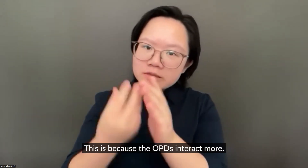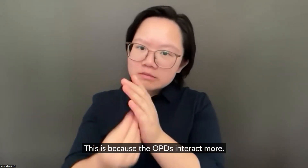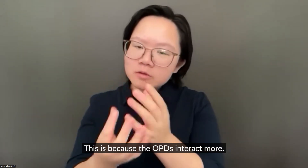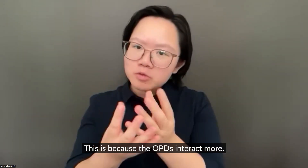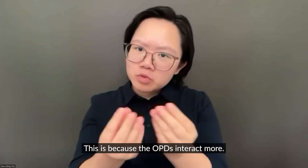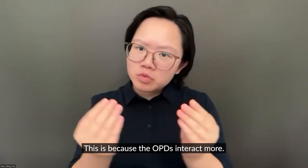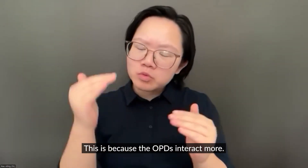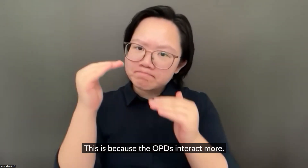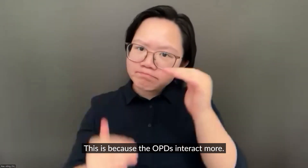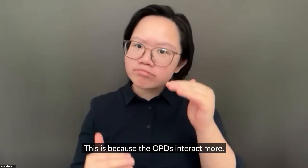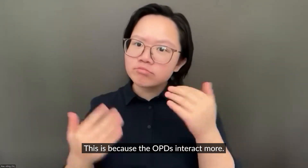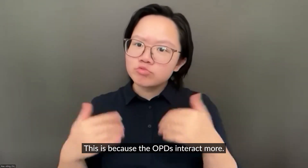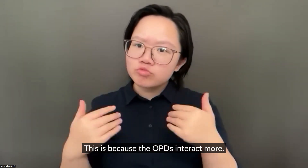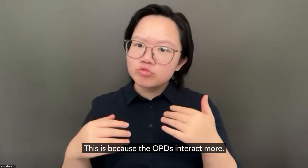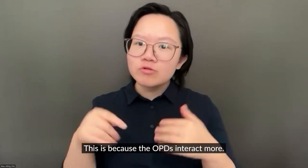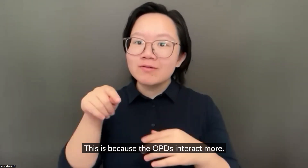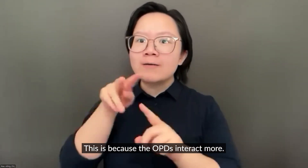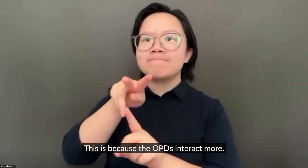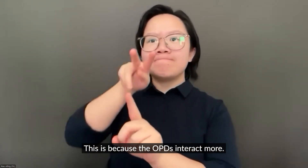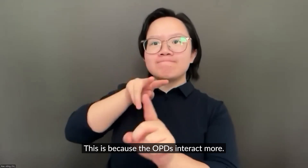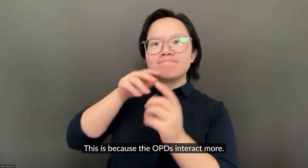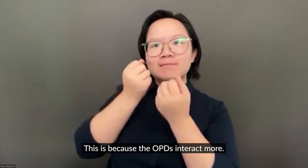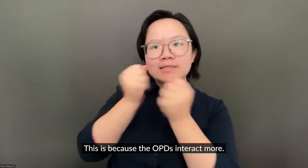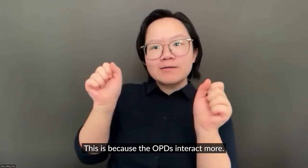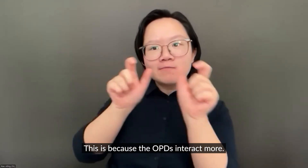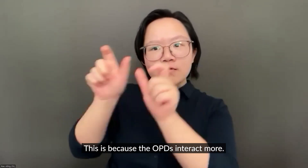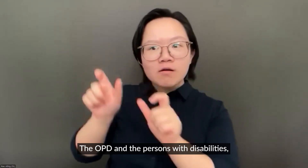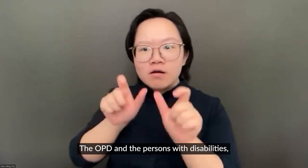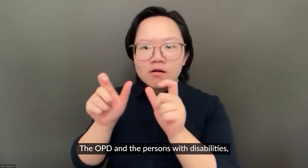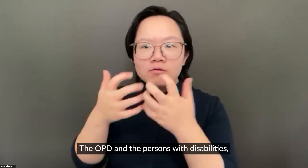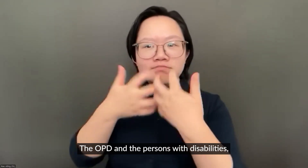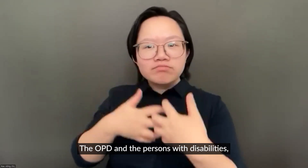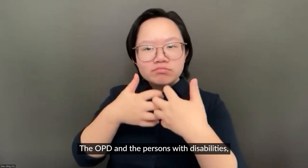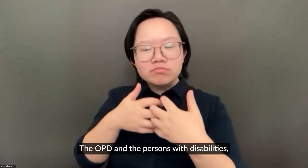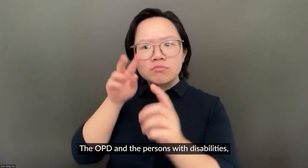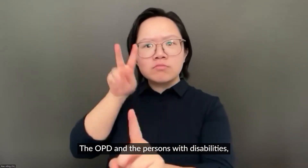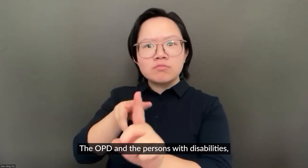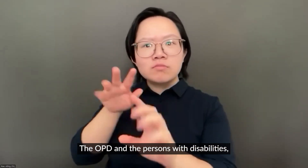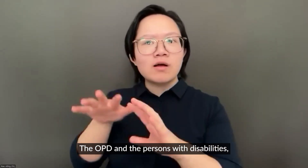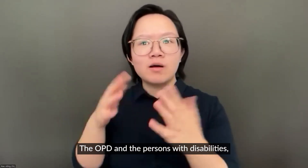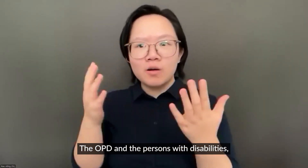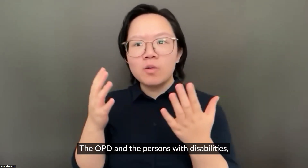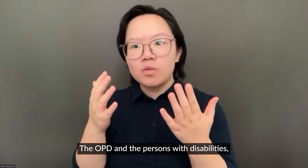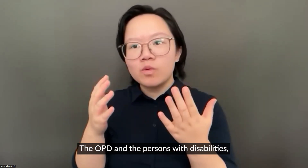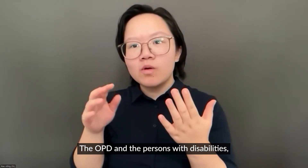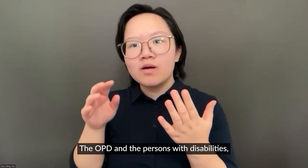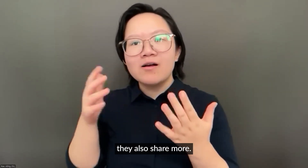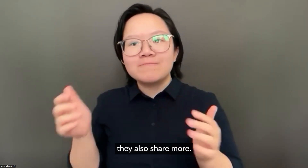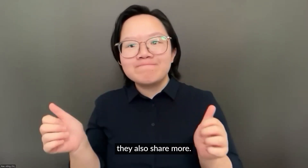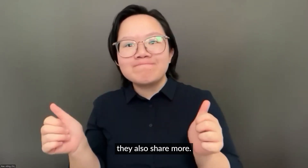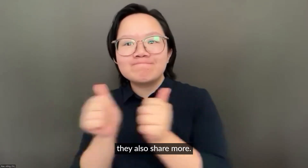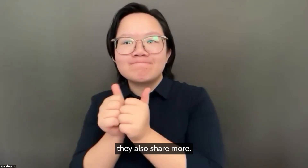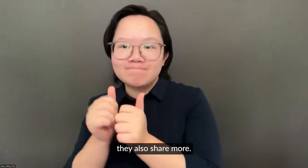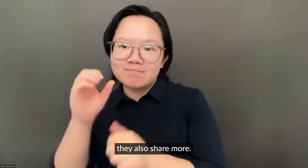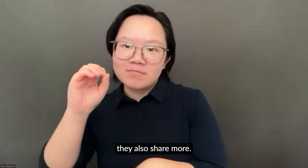is because the OPDs interact more. The OPD and the persons with disabilities, they